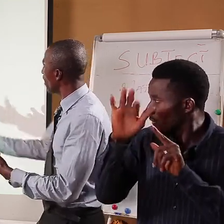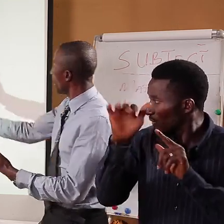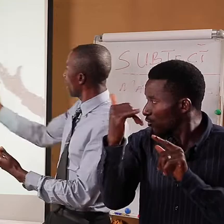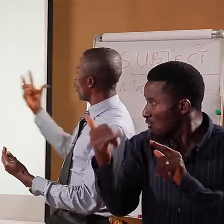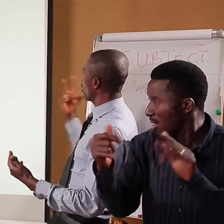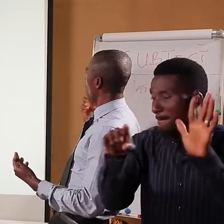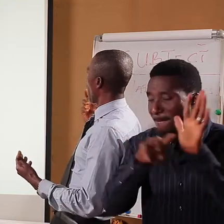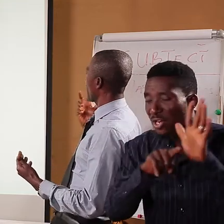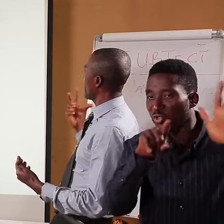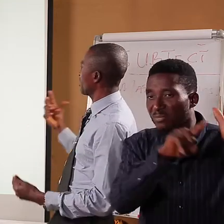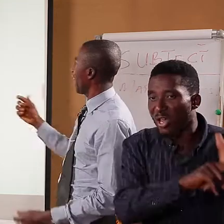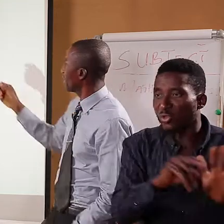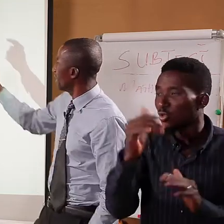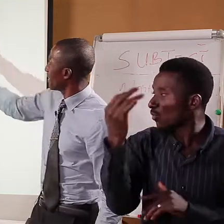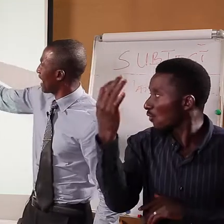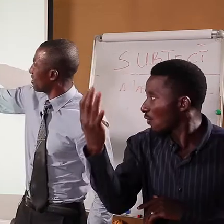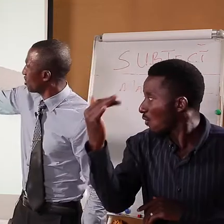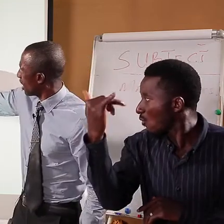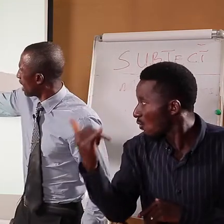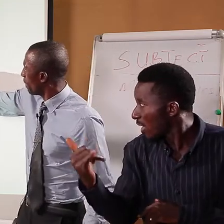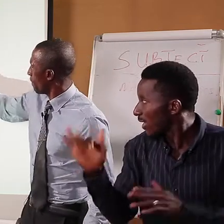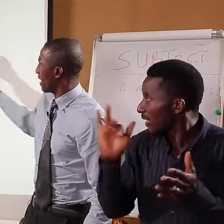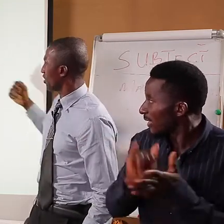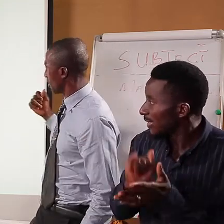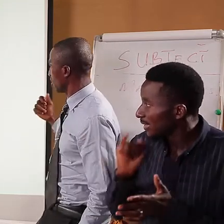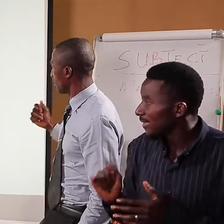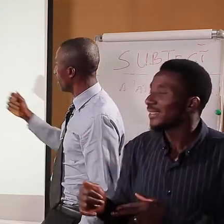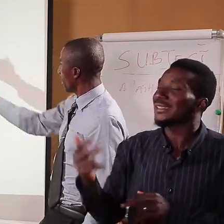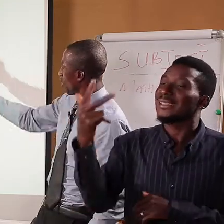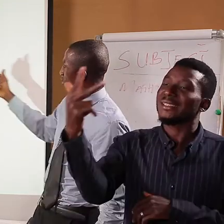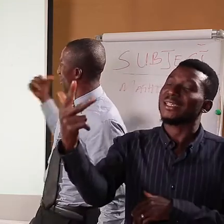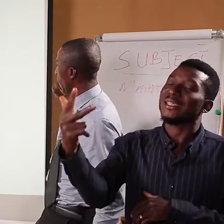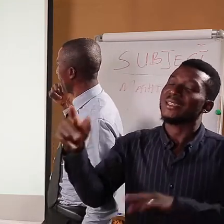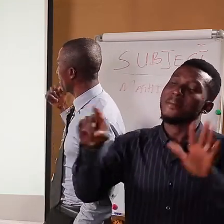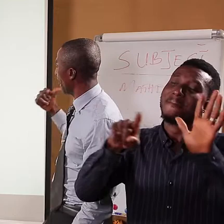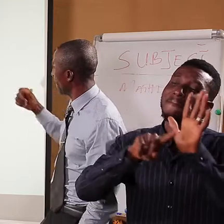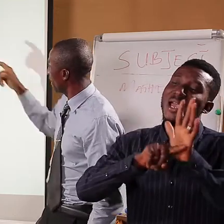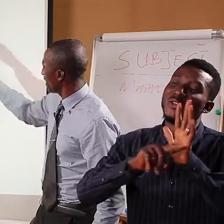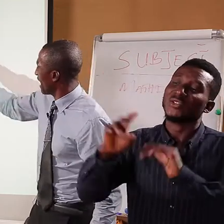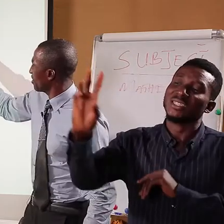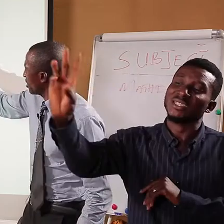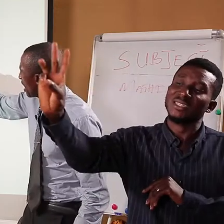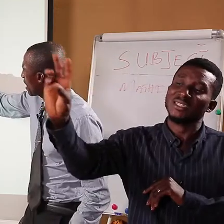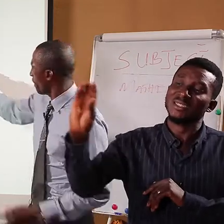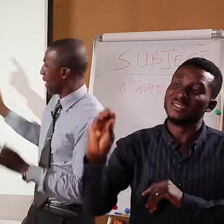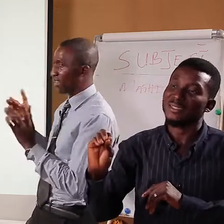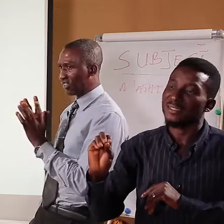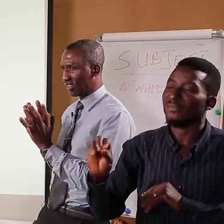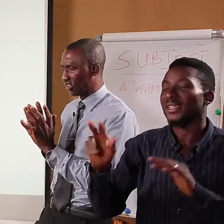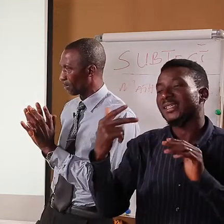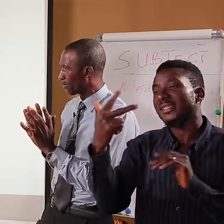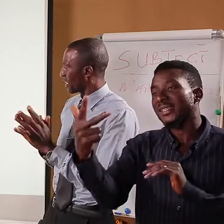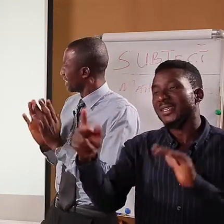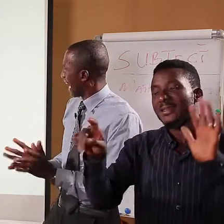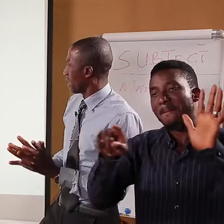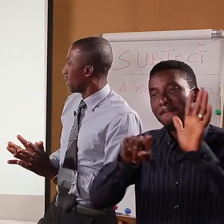4y equals to the right-hand side, that is 3 minus 60, equals to the right-hand side, that is 3 minus